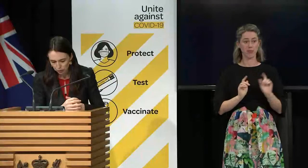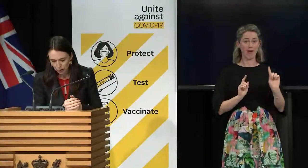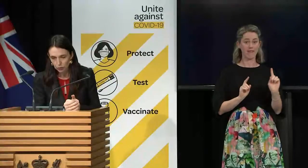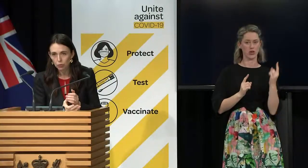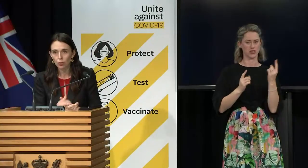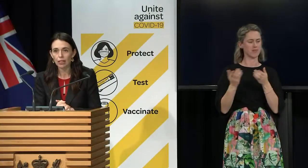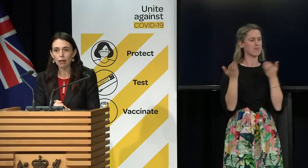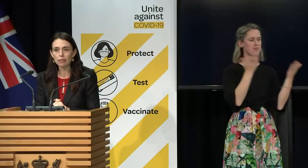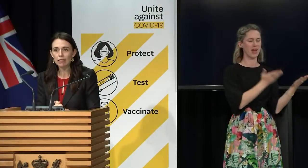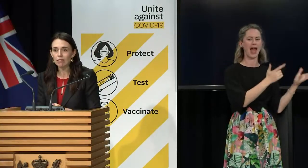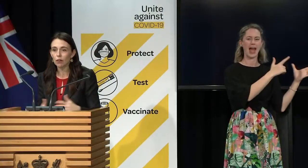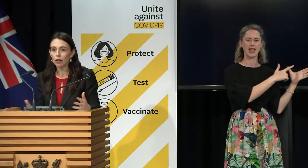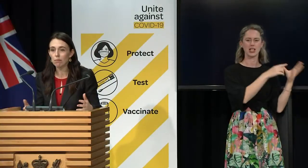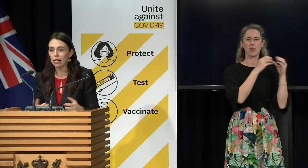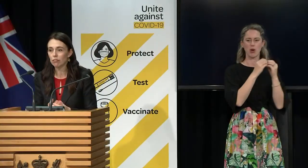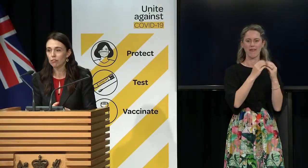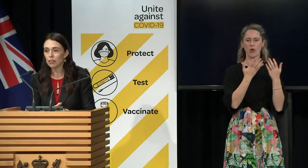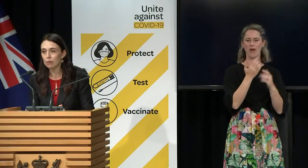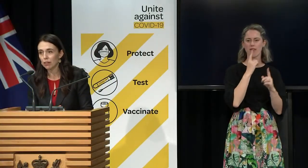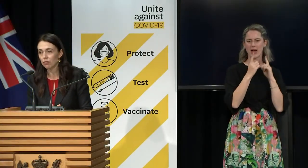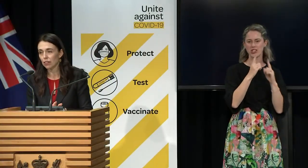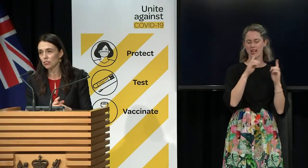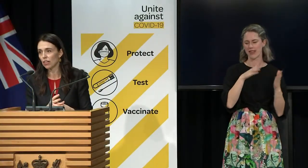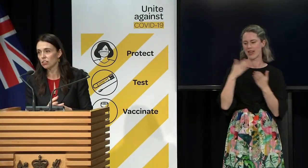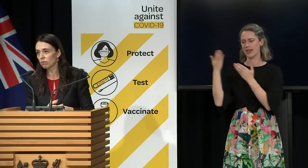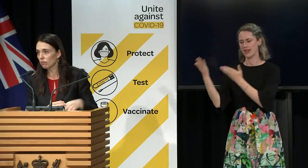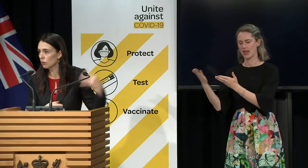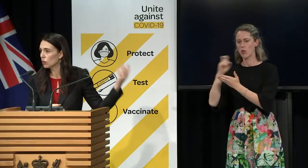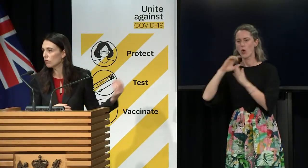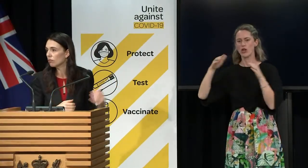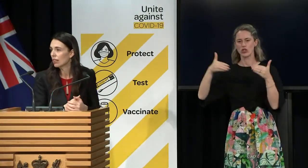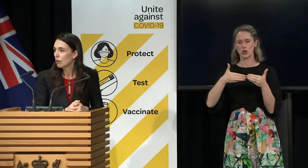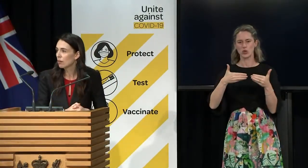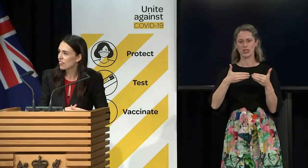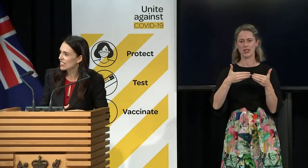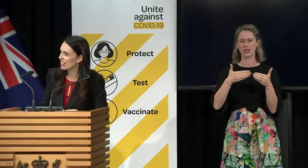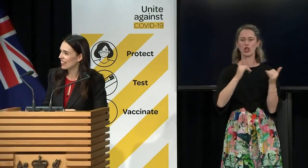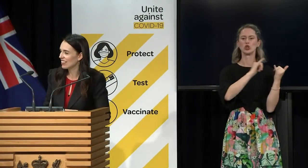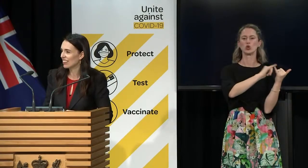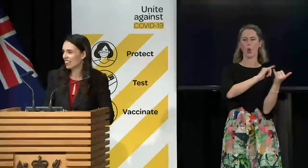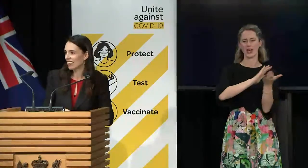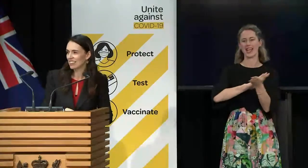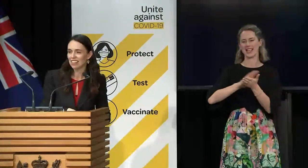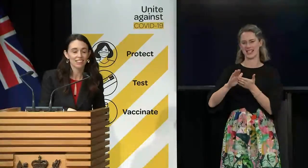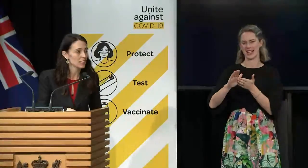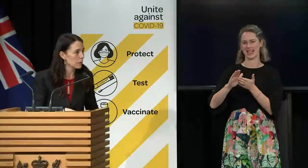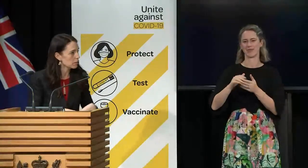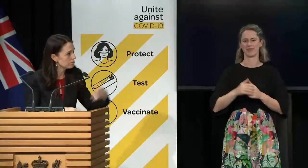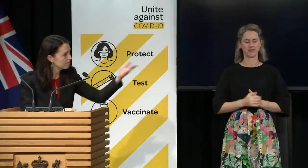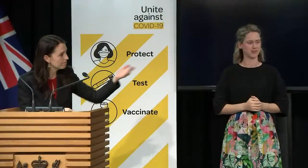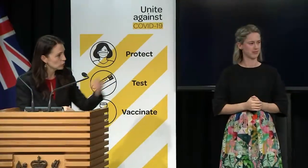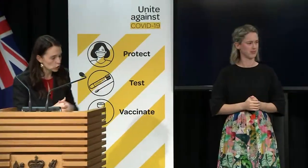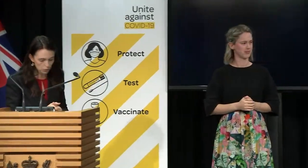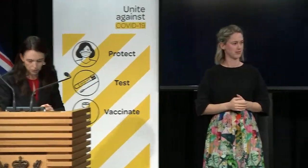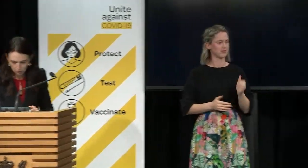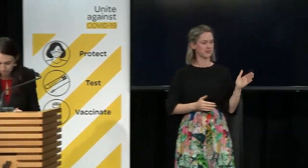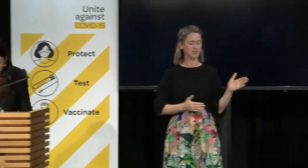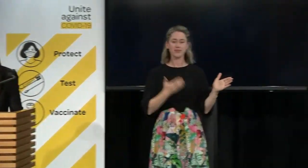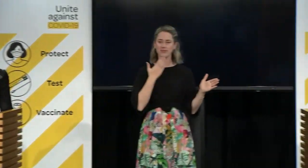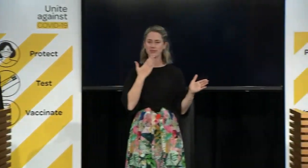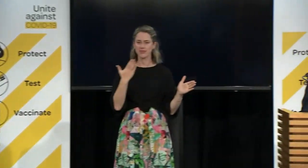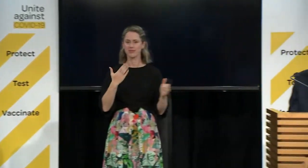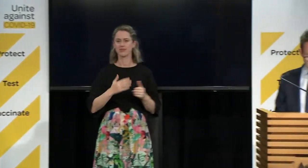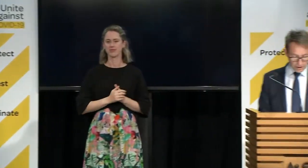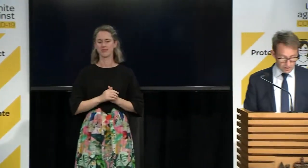Dr. Bloomfield for an update, then I'll come back for a very brief introduction, then we'll give Professor Hendy a chance to speak. Thank you, Prime